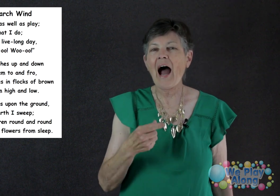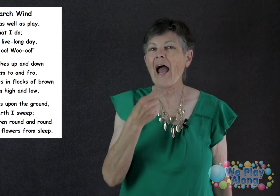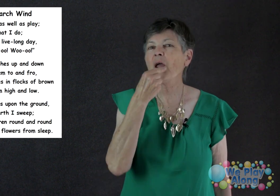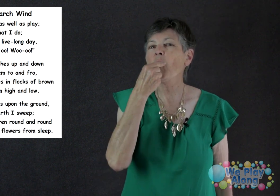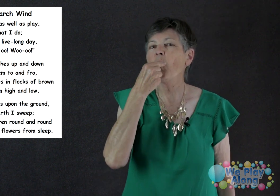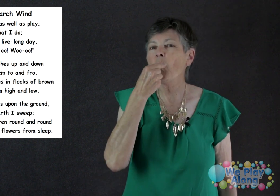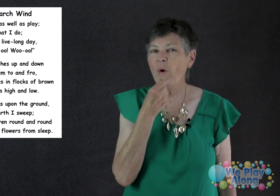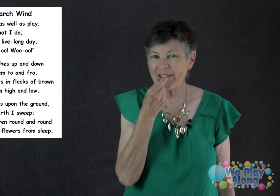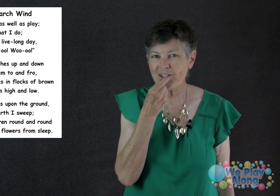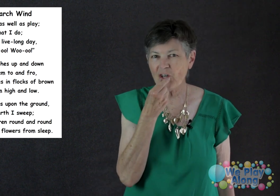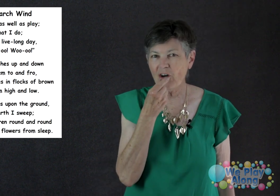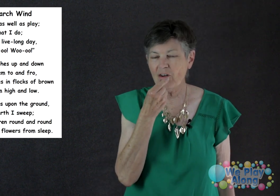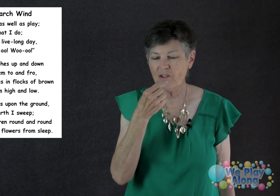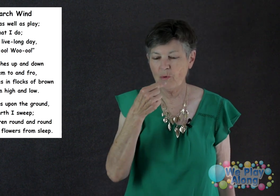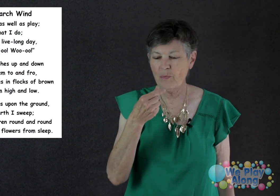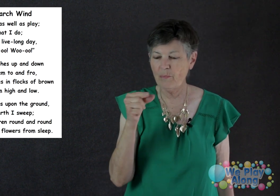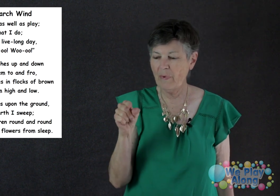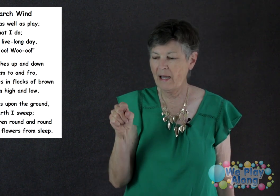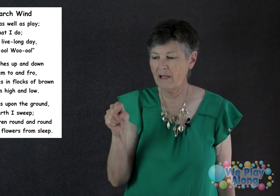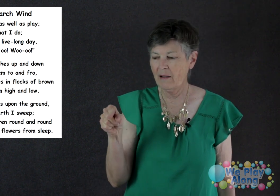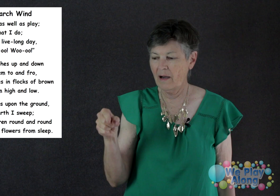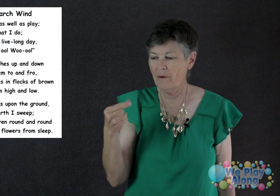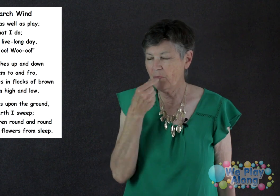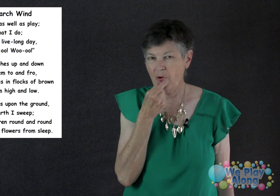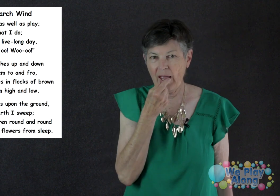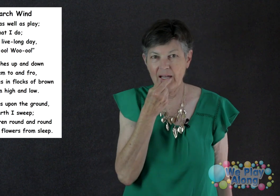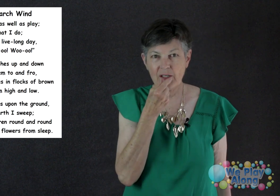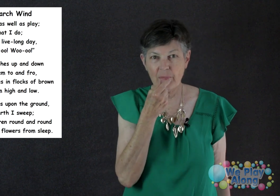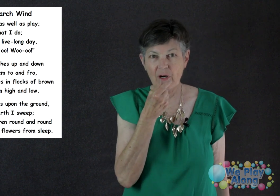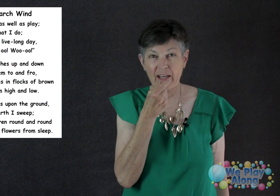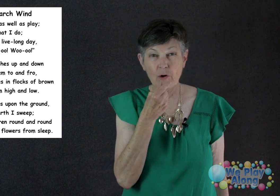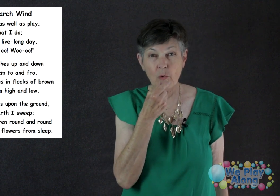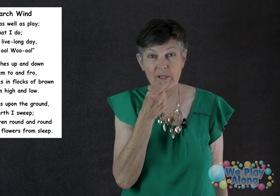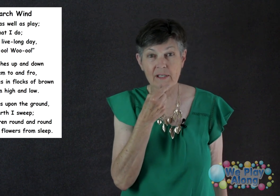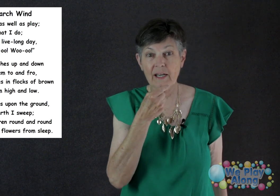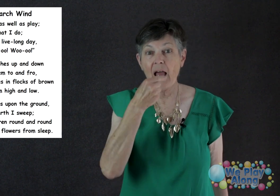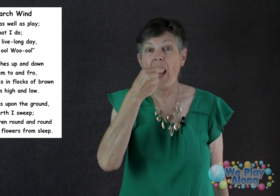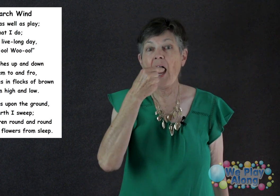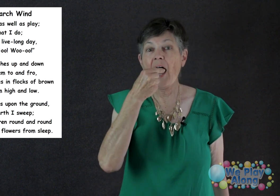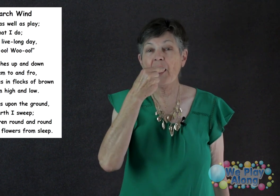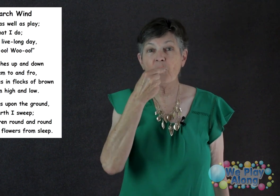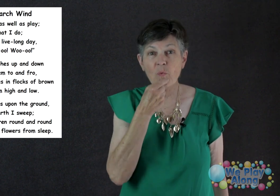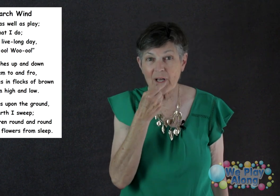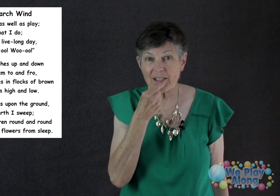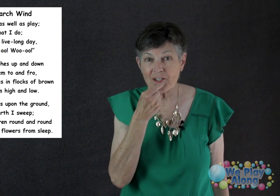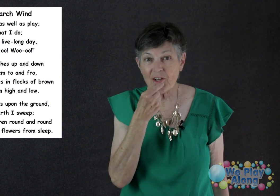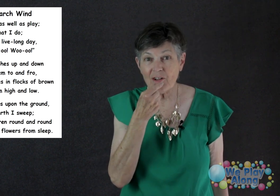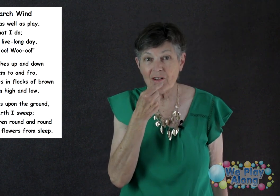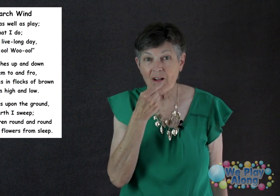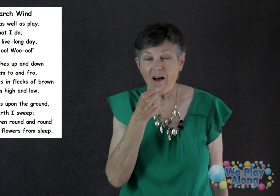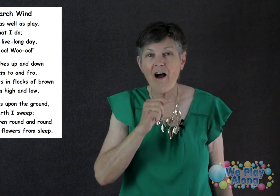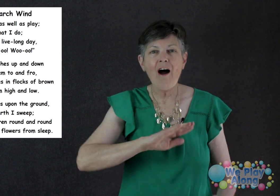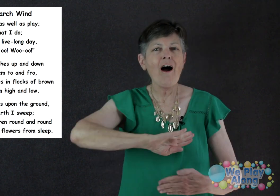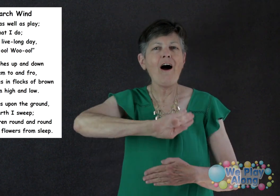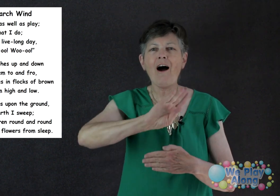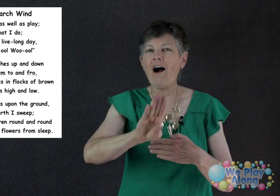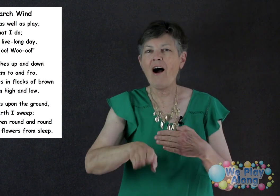I whistle. So make it your hands up here like you were whistling. I whistle